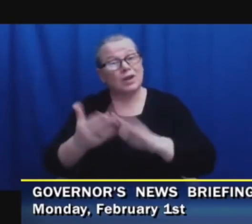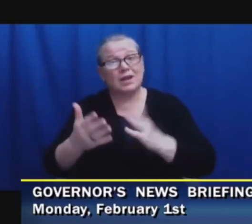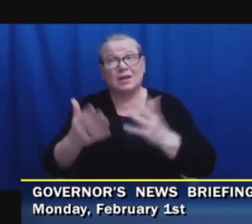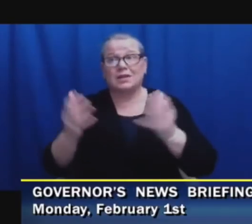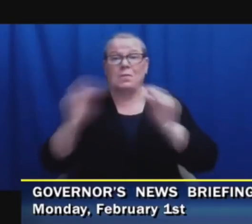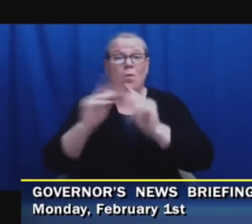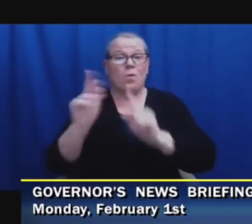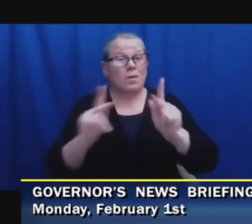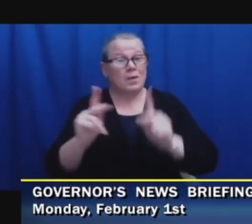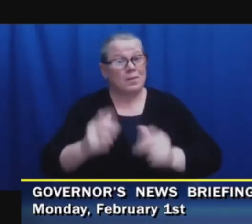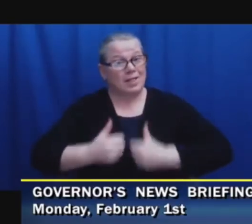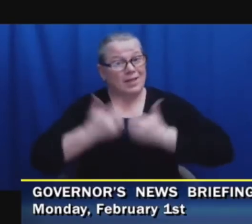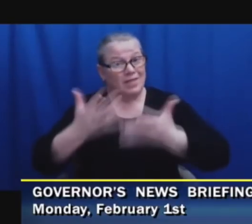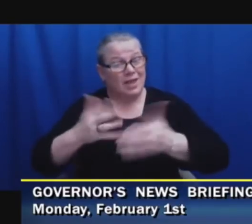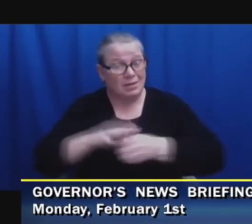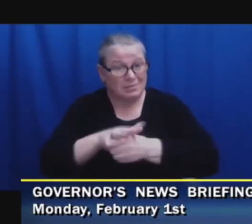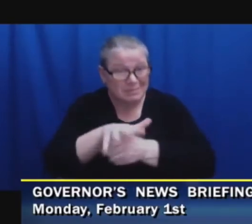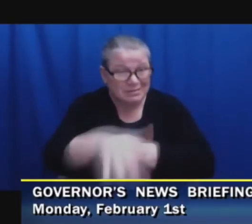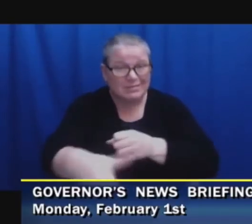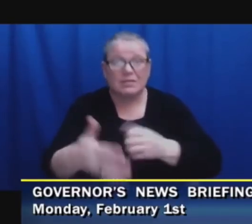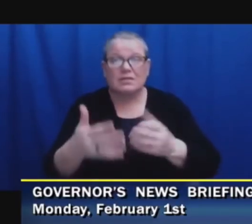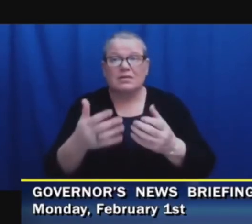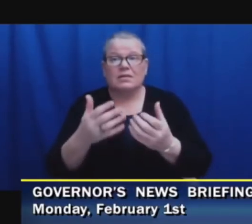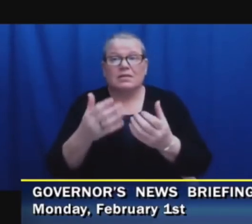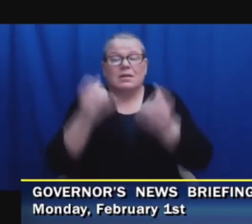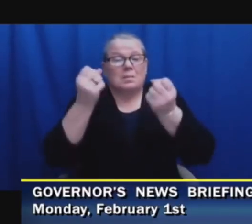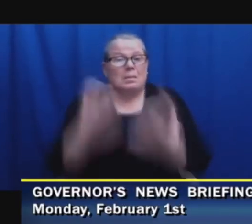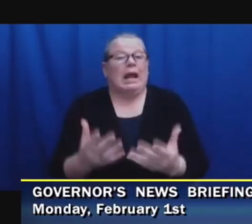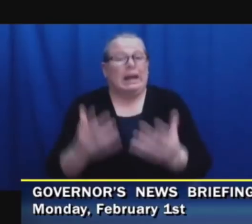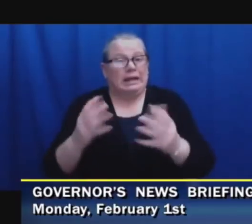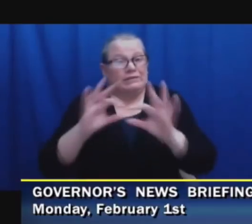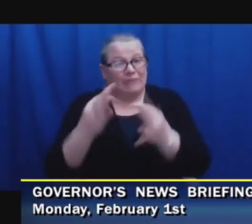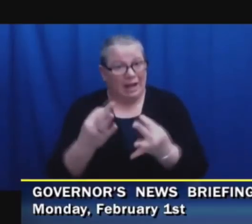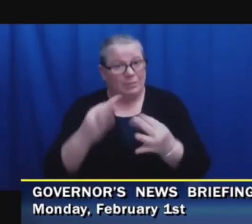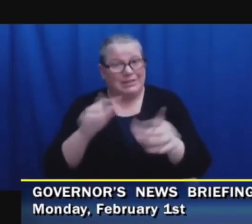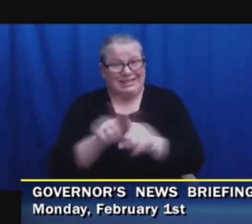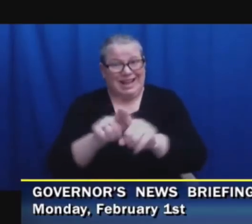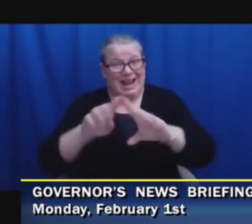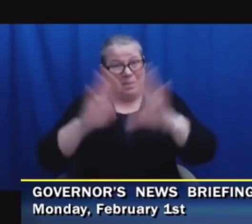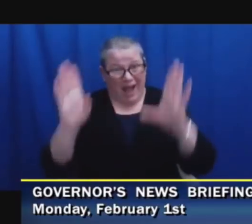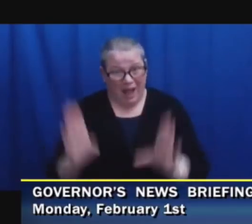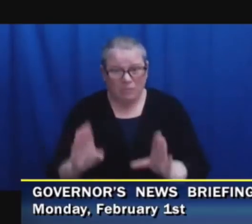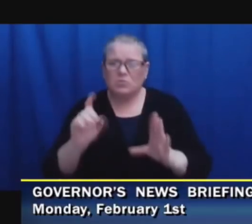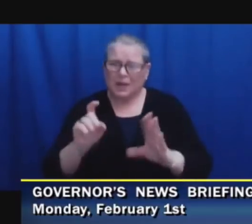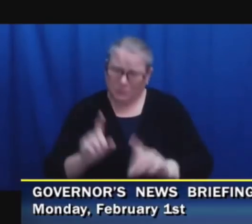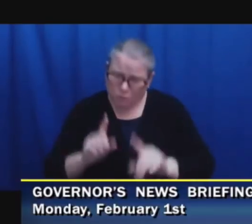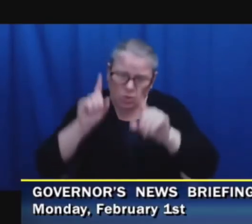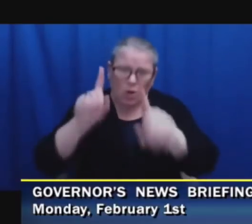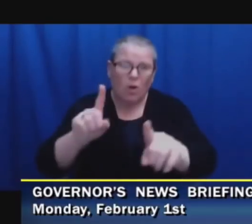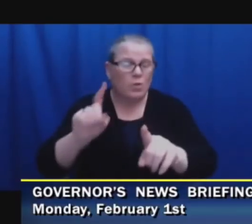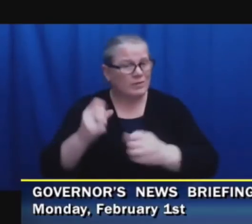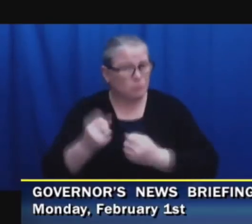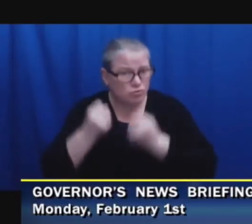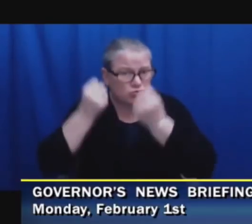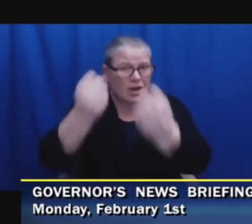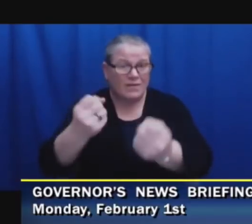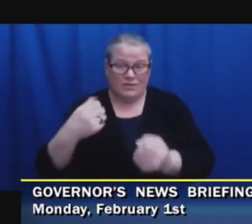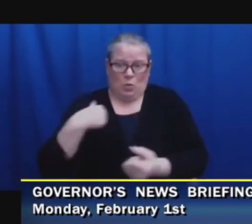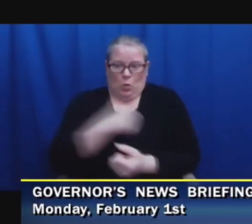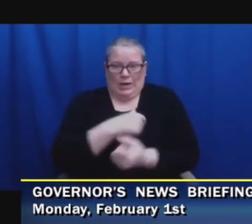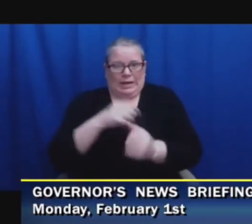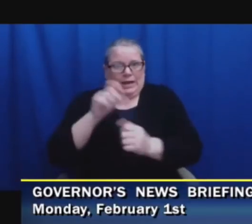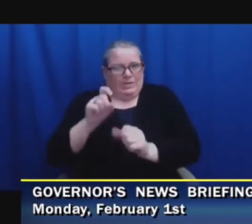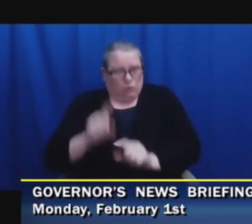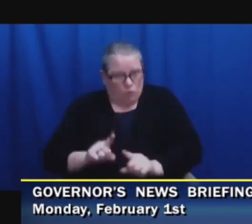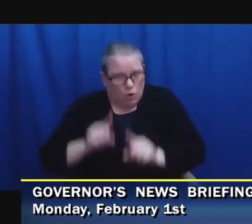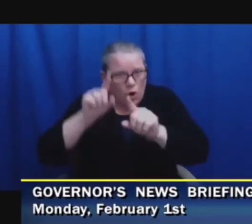communities, we have to do a better job of getting our mobile vans out there. Sometimes there's some hesitancy, convince them how important this is.